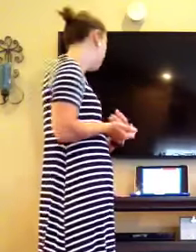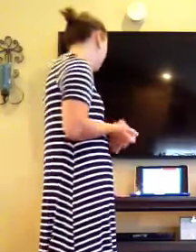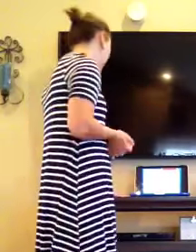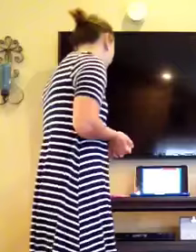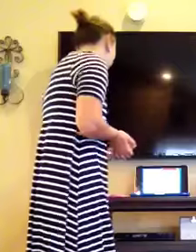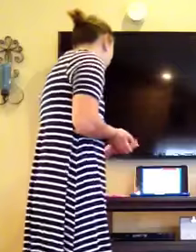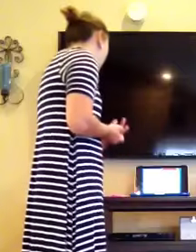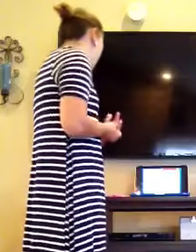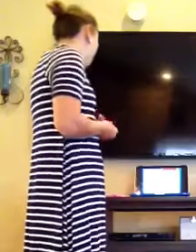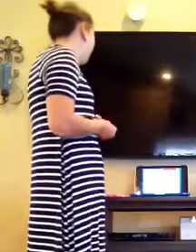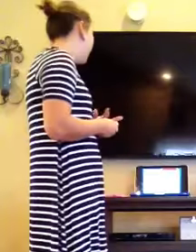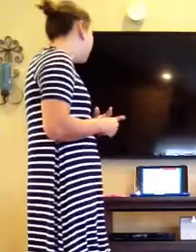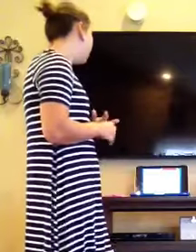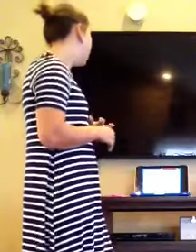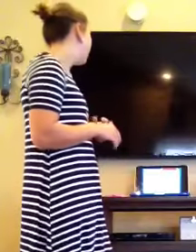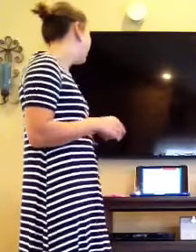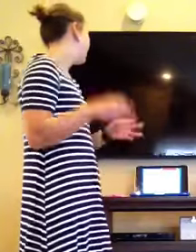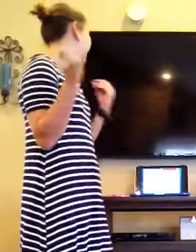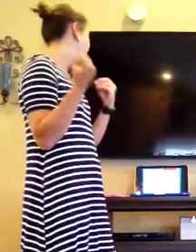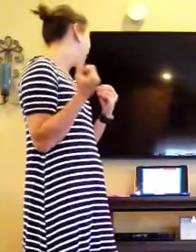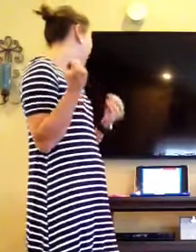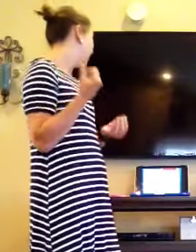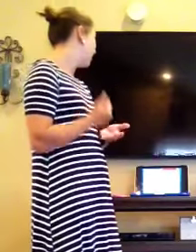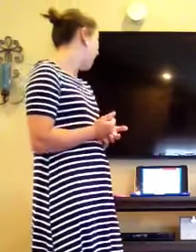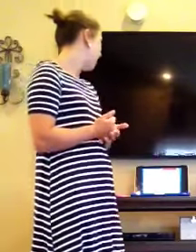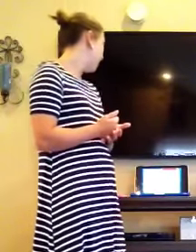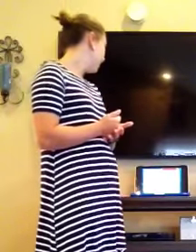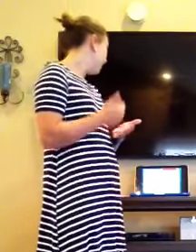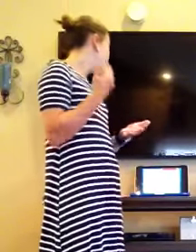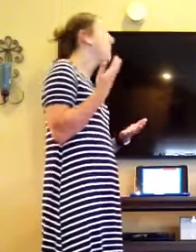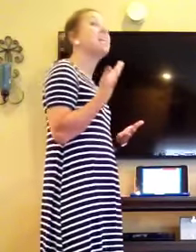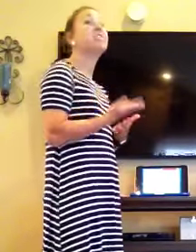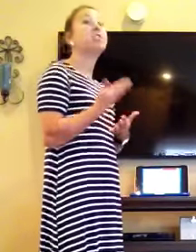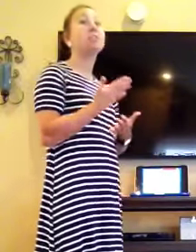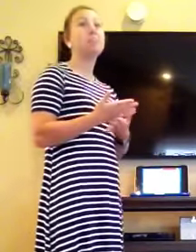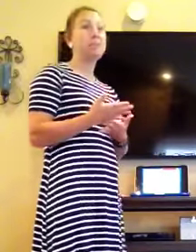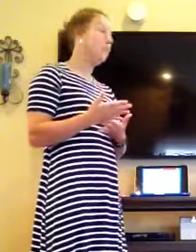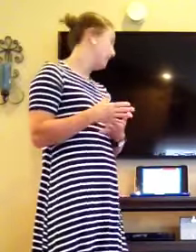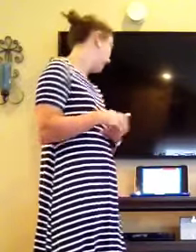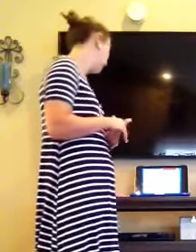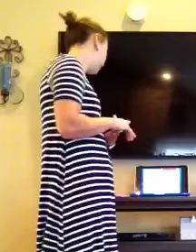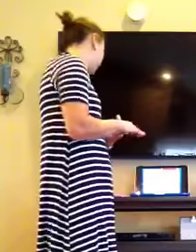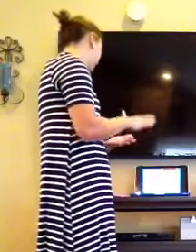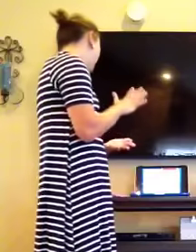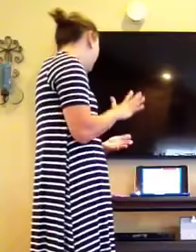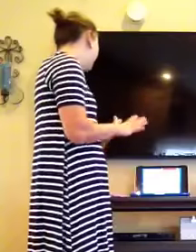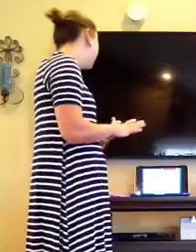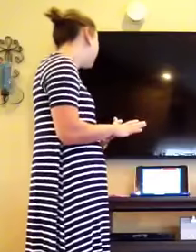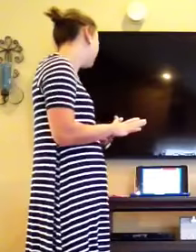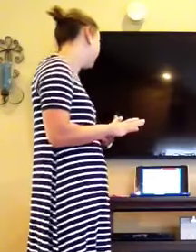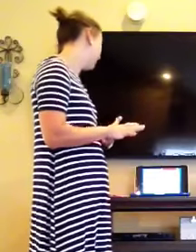community. Classroom jobs build a sense of excitement, interdependence, and